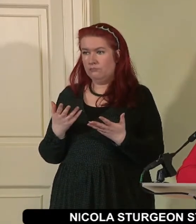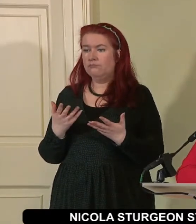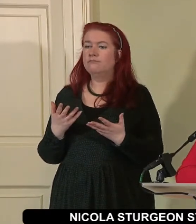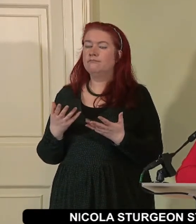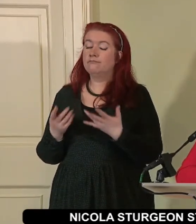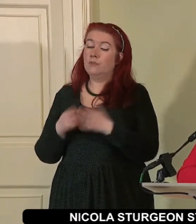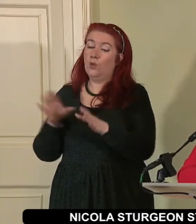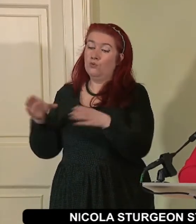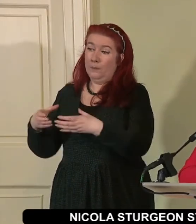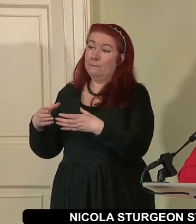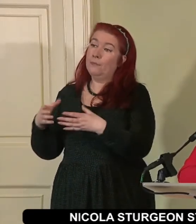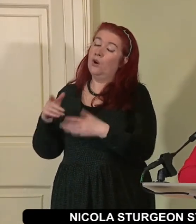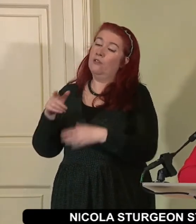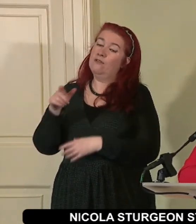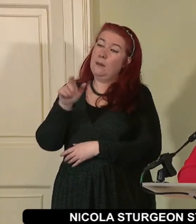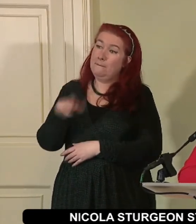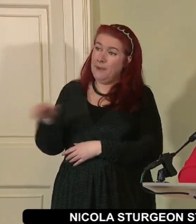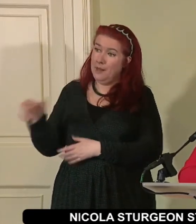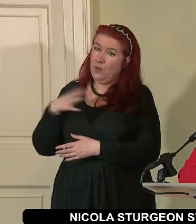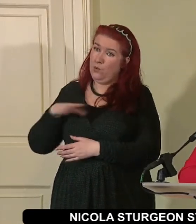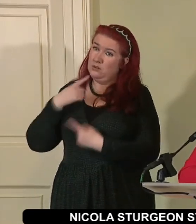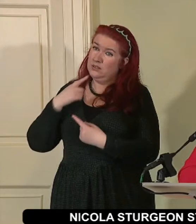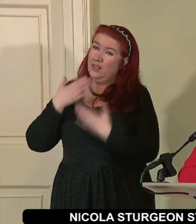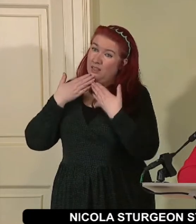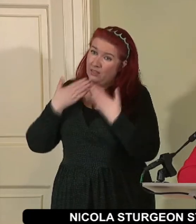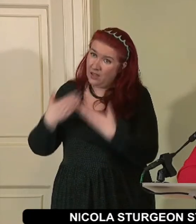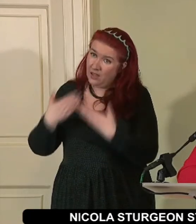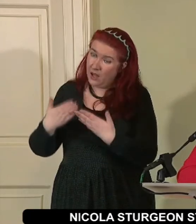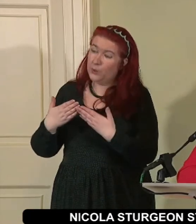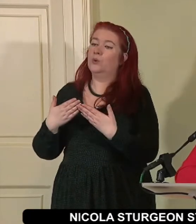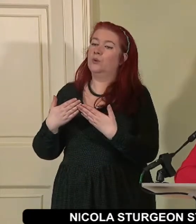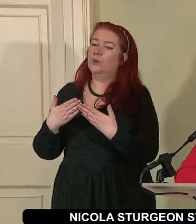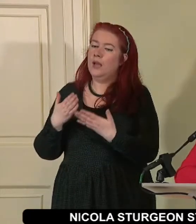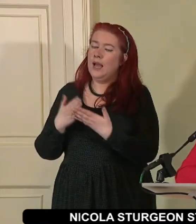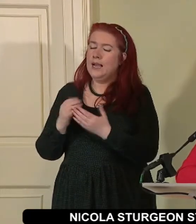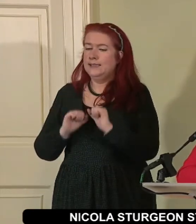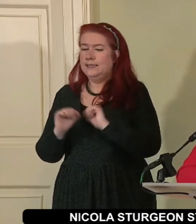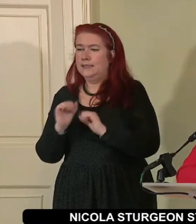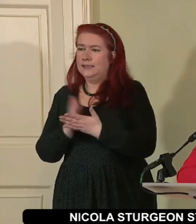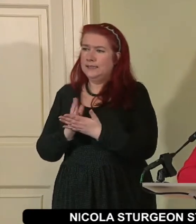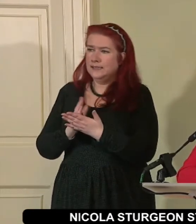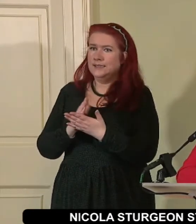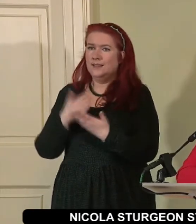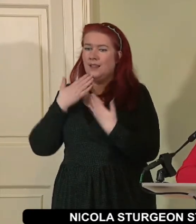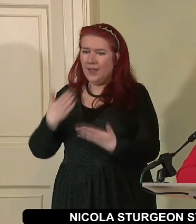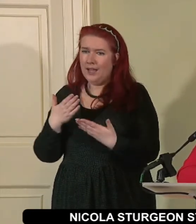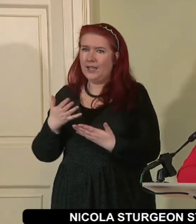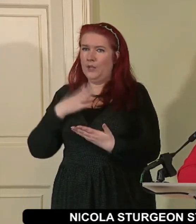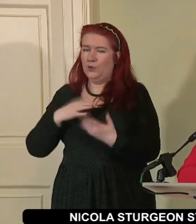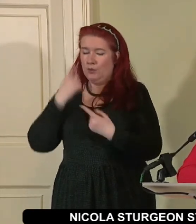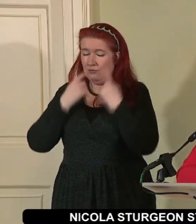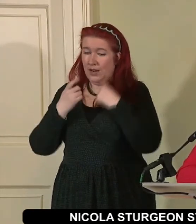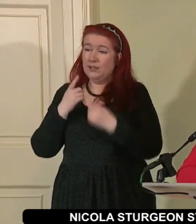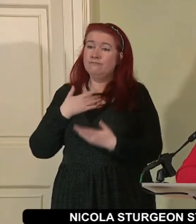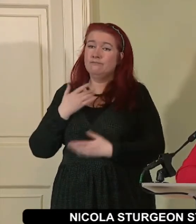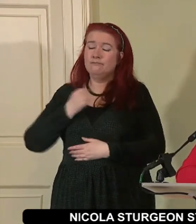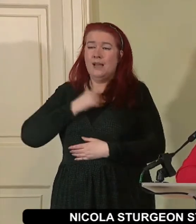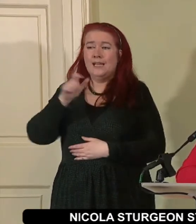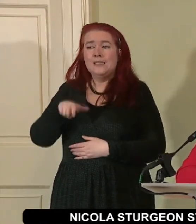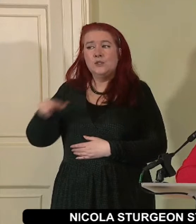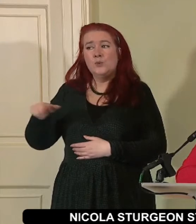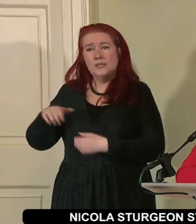people, I suppose, that I want to thank, and was hesitant in doing it today in case I started to cry, are my